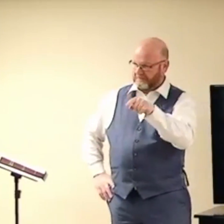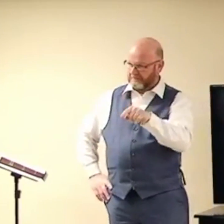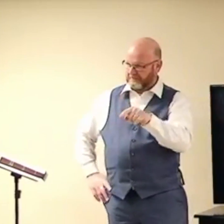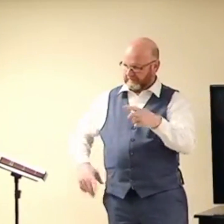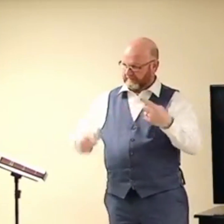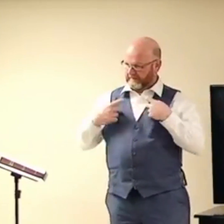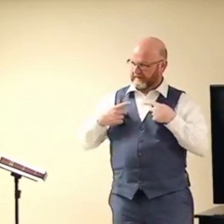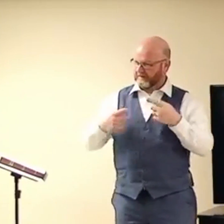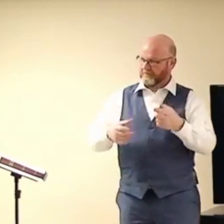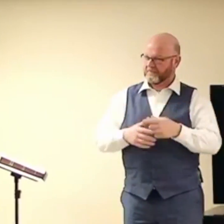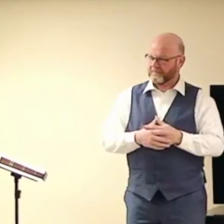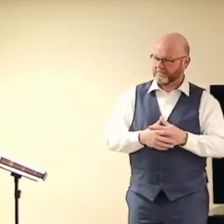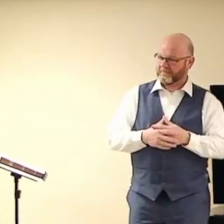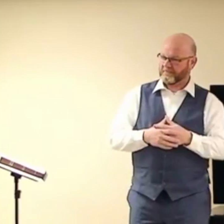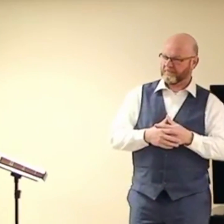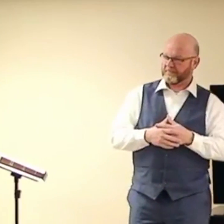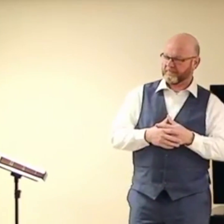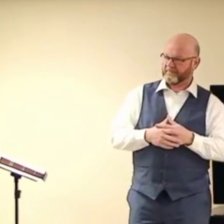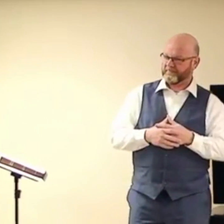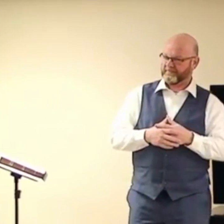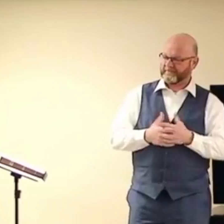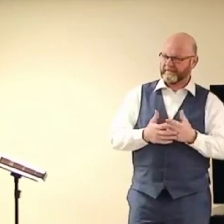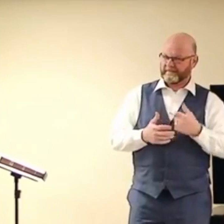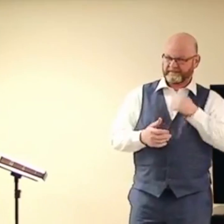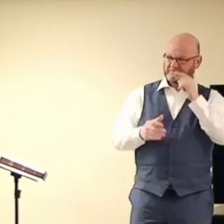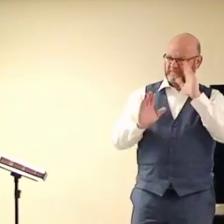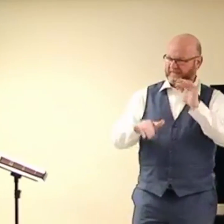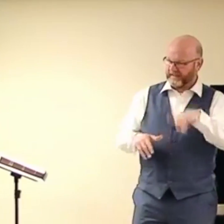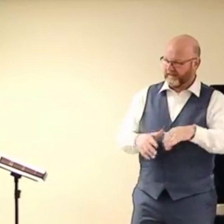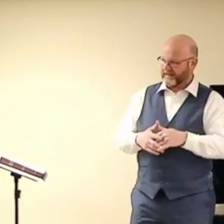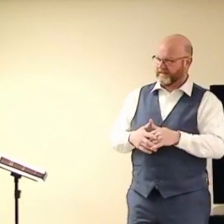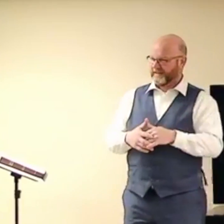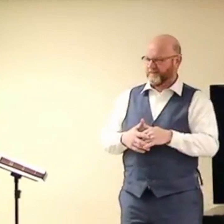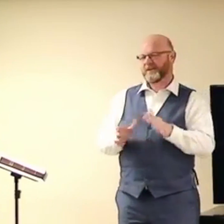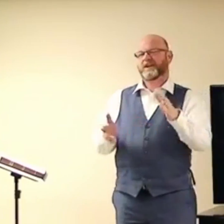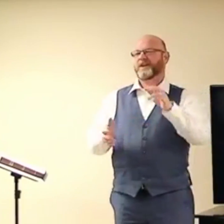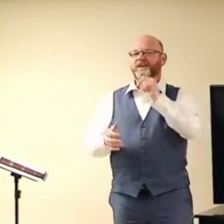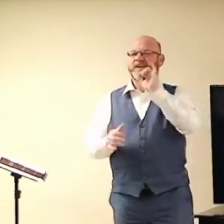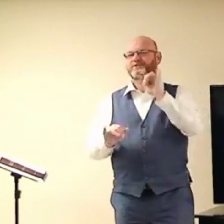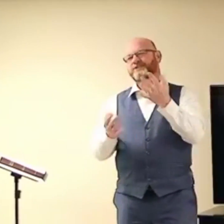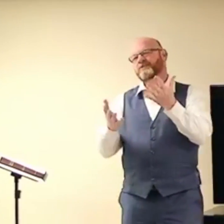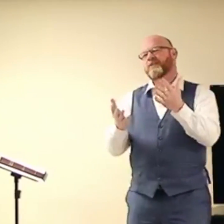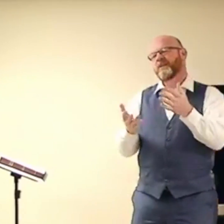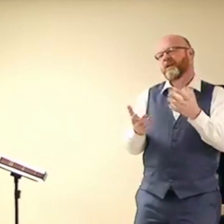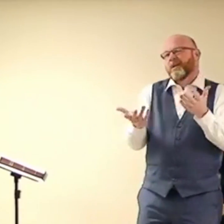It was kind of strange. It was not what I would expect from a deacon in the church.